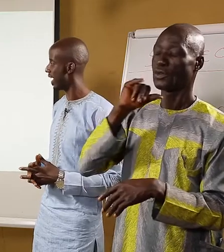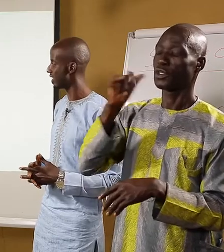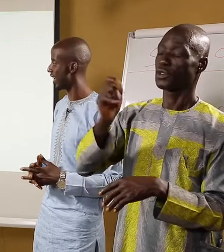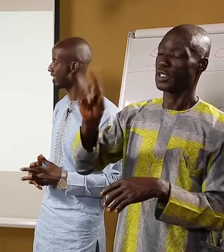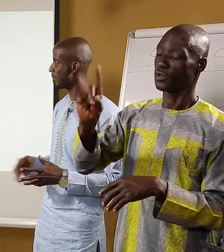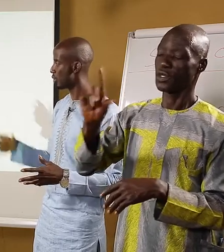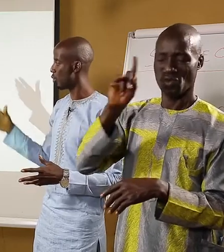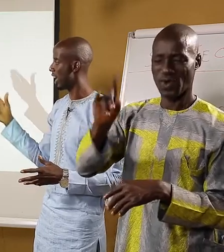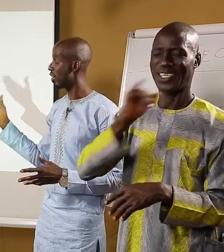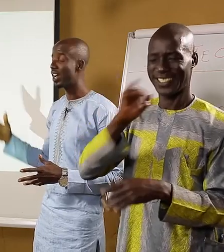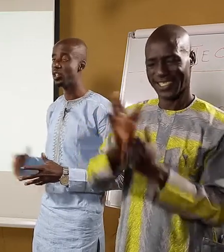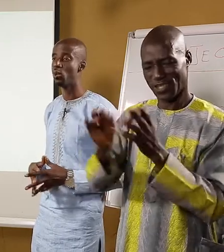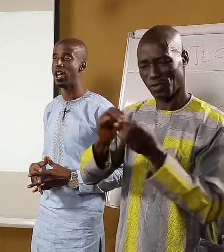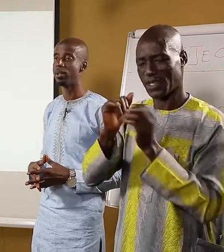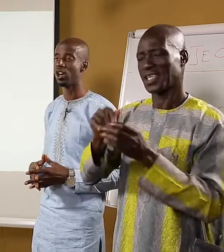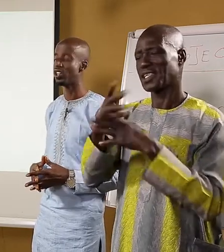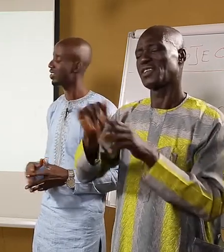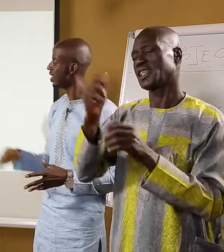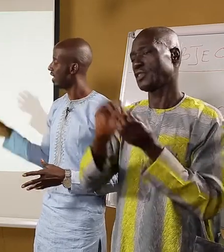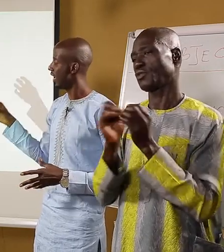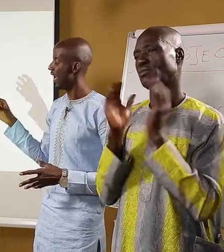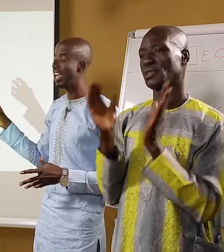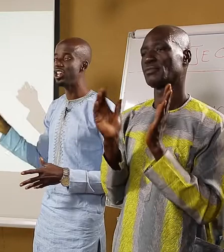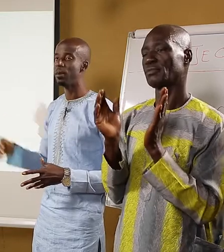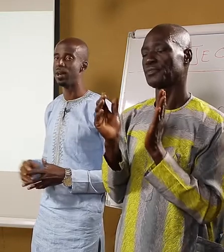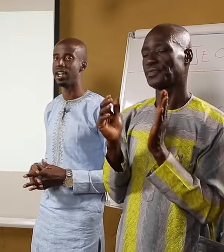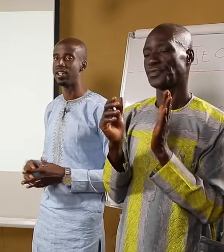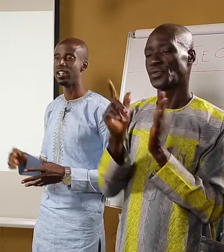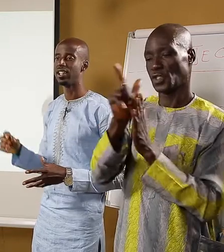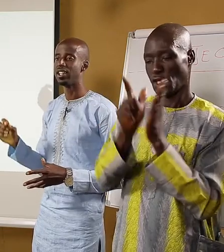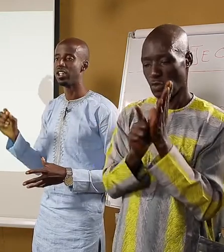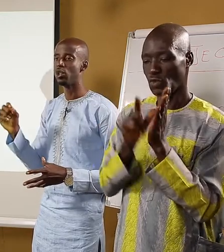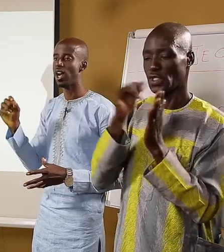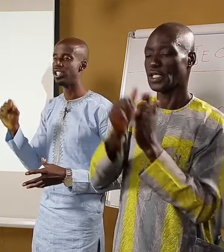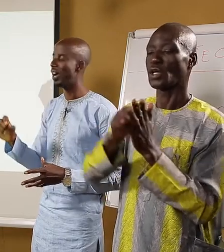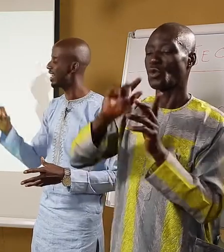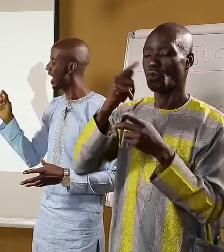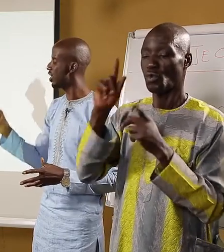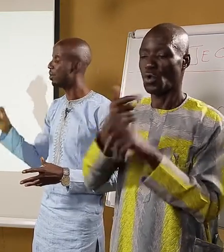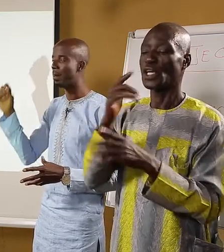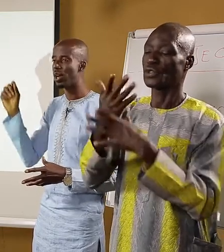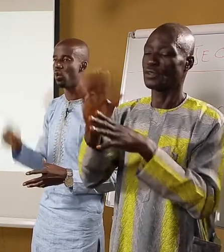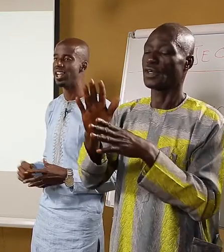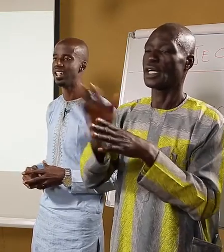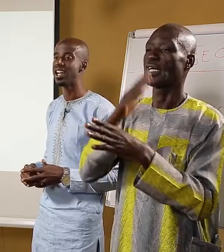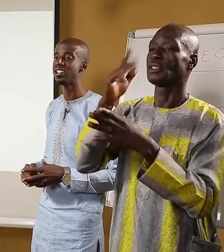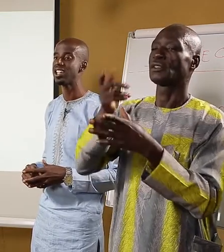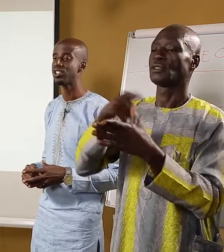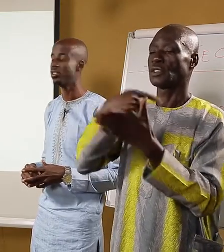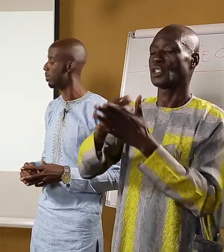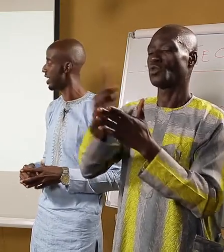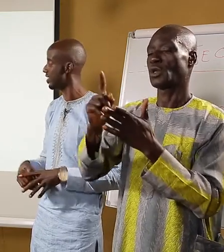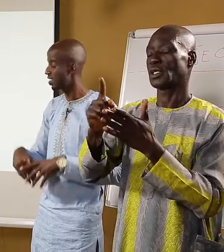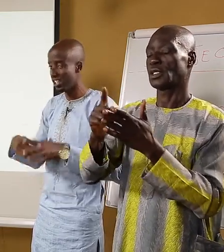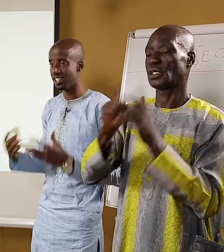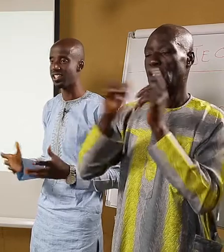Remember I said we are not writing 1 because any number you are dividing any number by 1, the answer